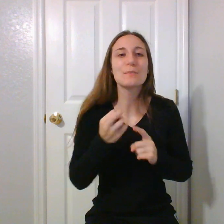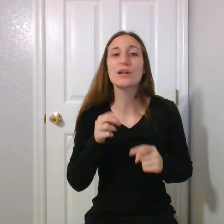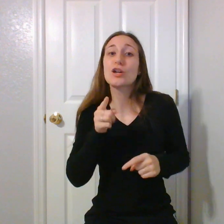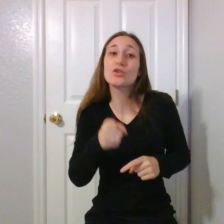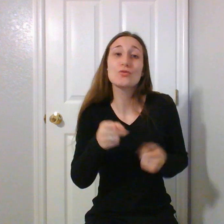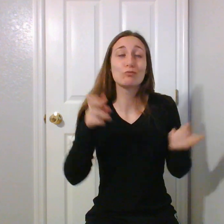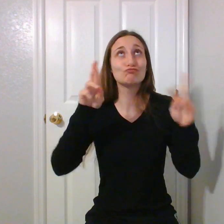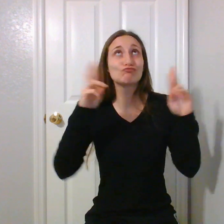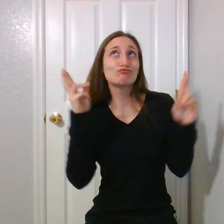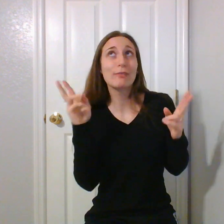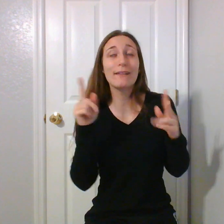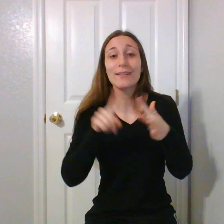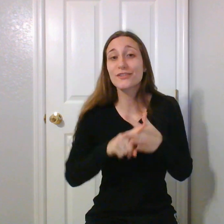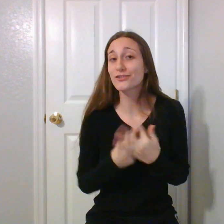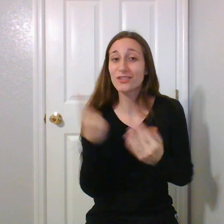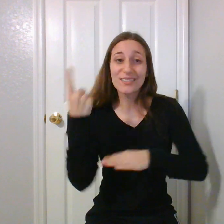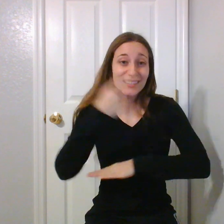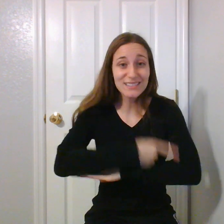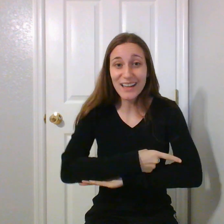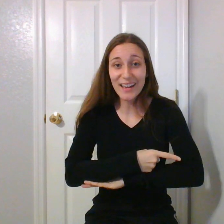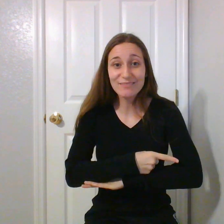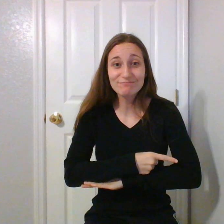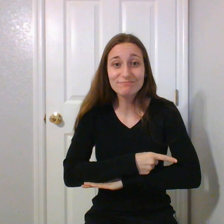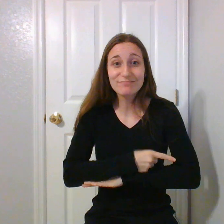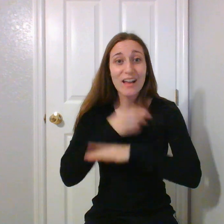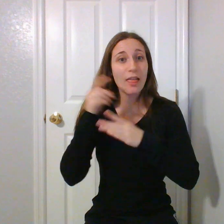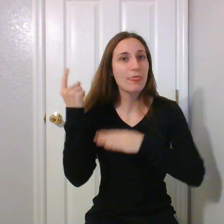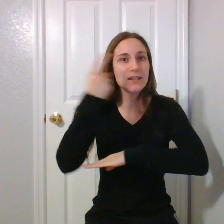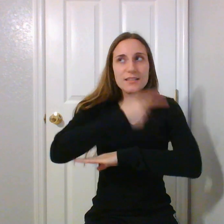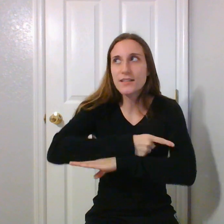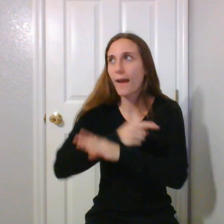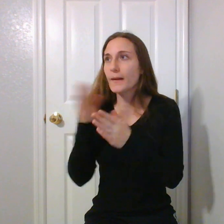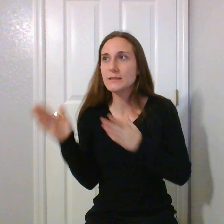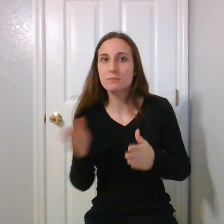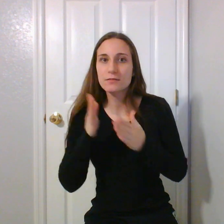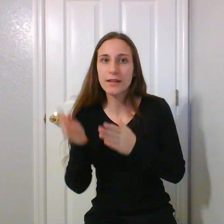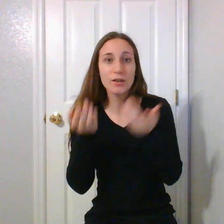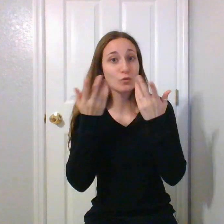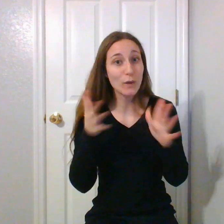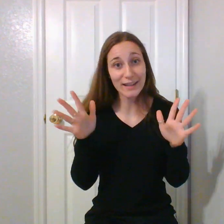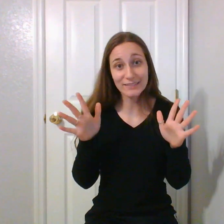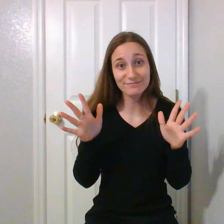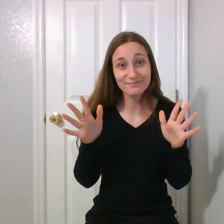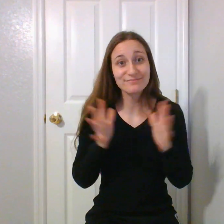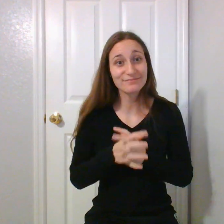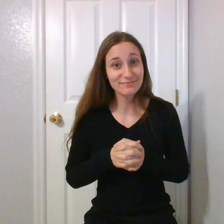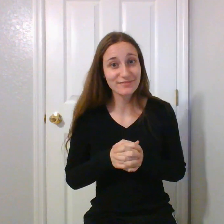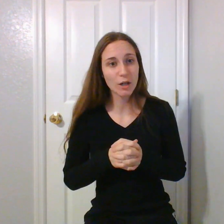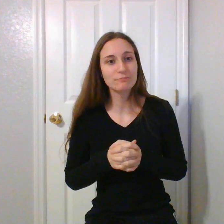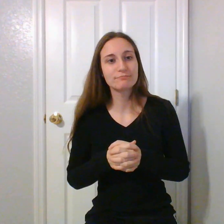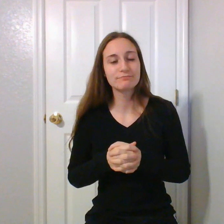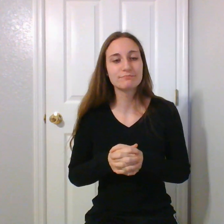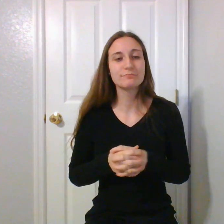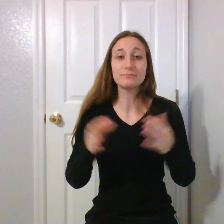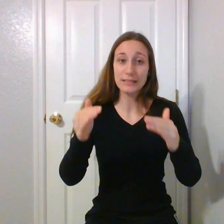inspired and you have your day already planned and you're ready to just tackle the day so when it comes to actually waking up the third tip that i have for you guys